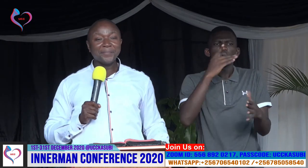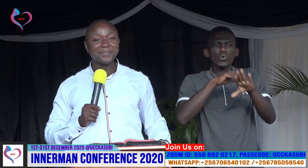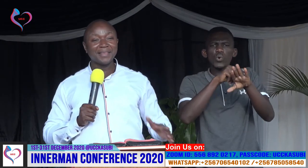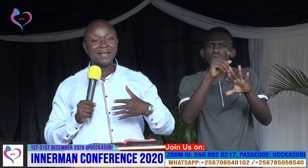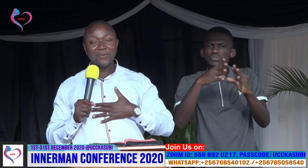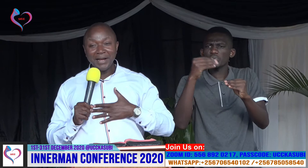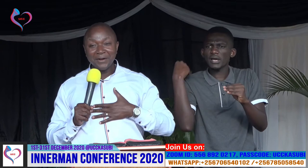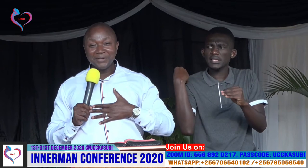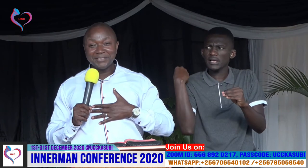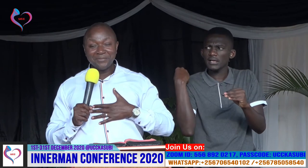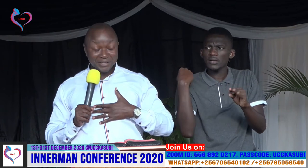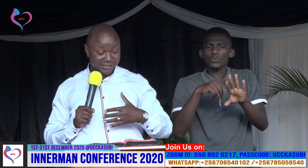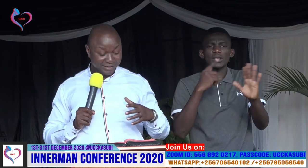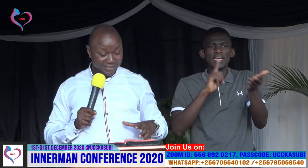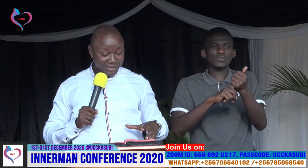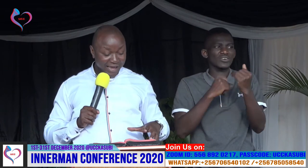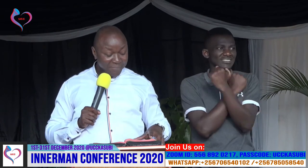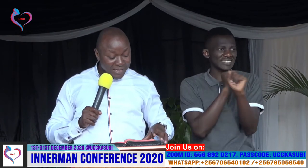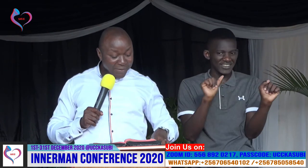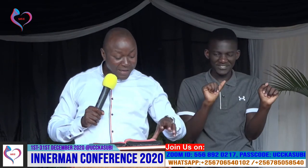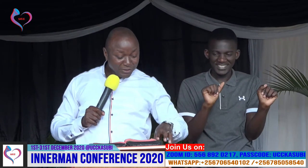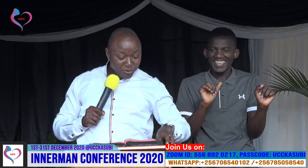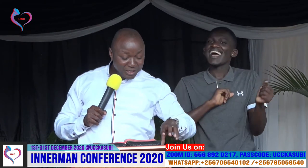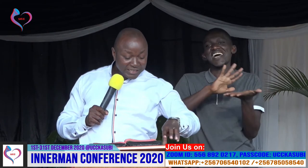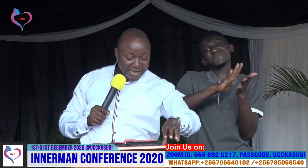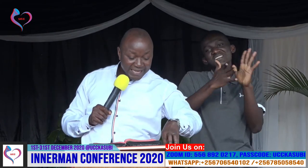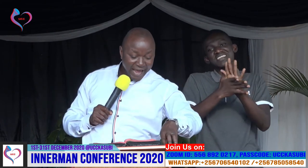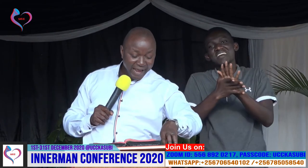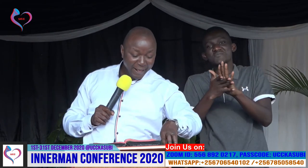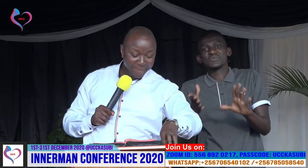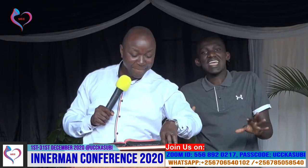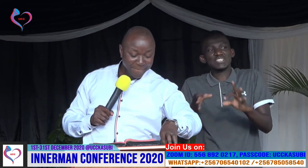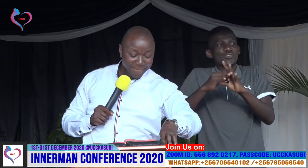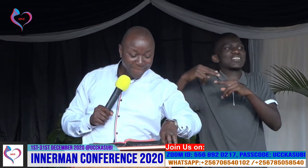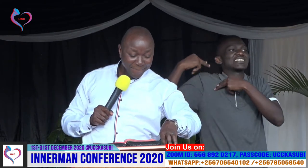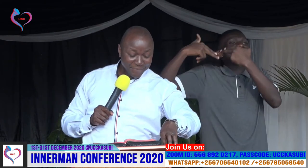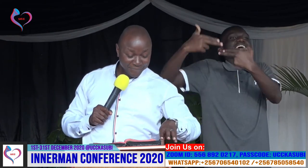brother? When I got saved, I became a joint heir.